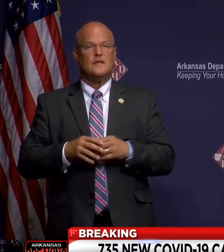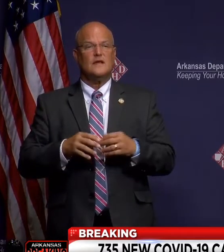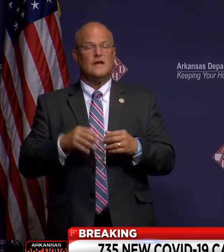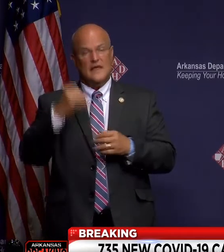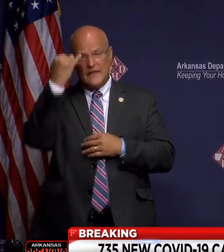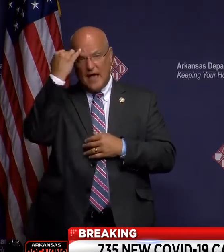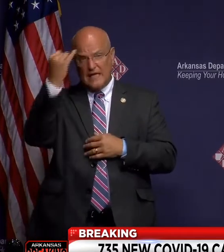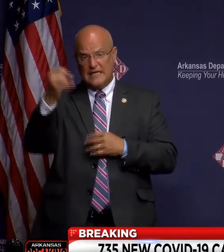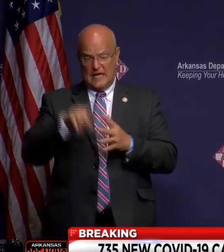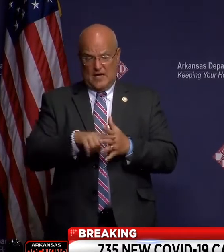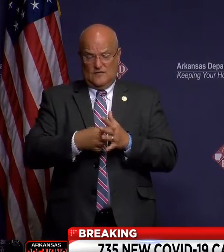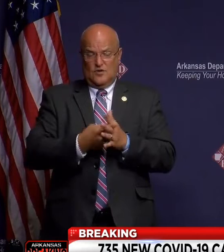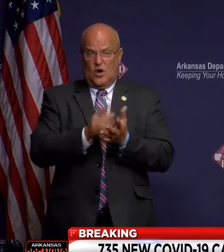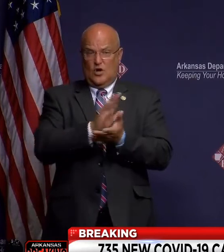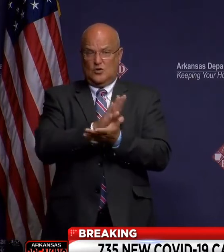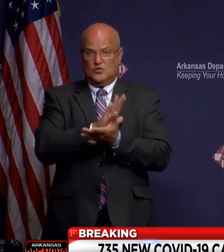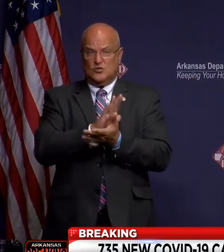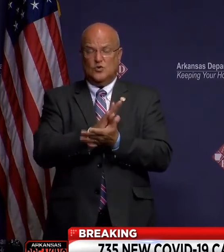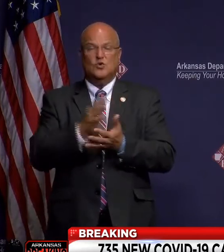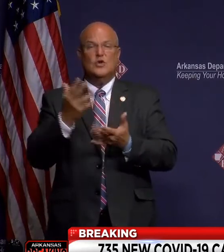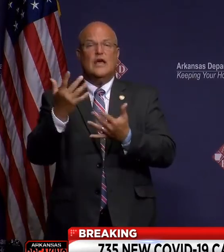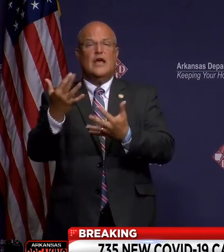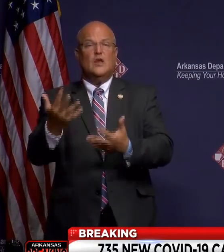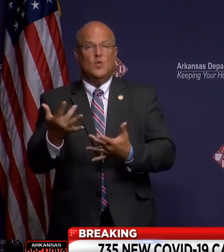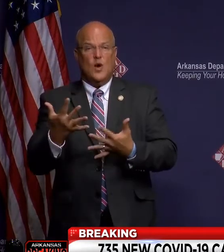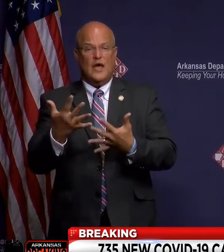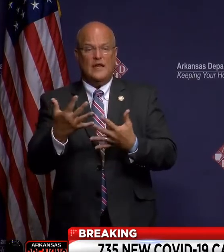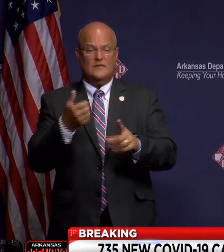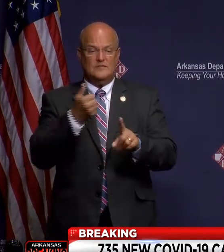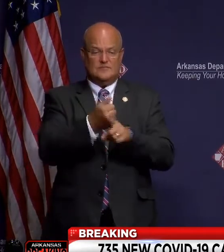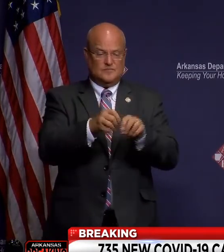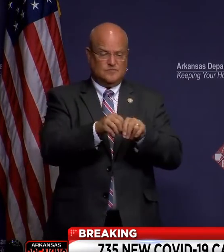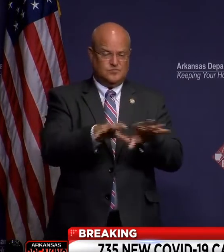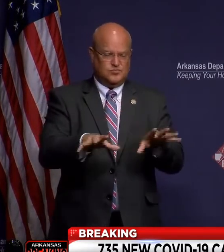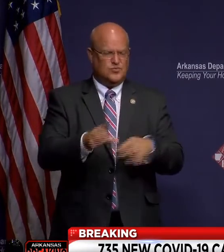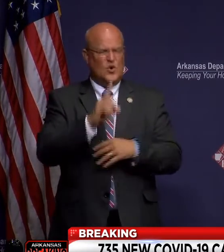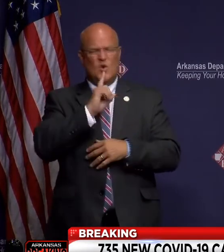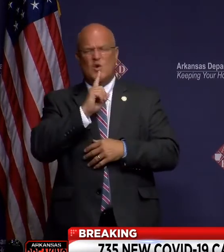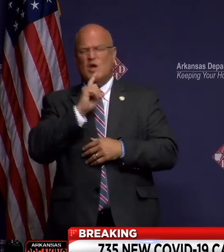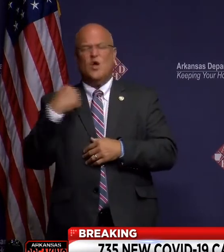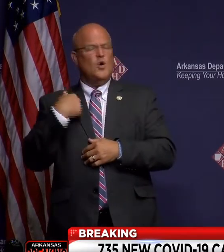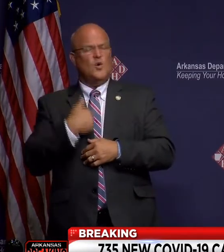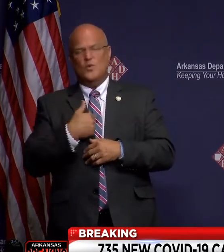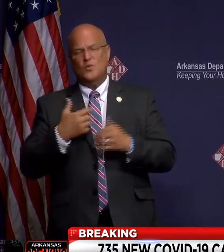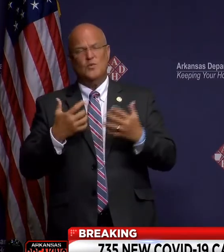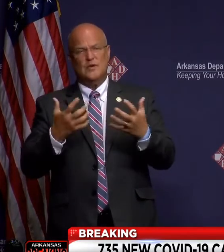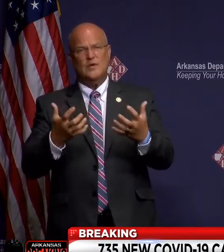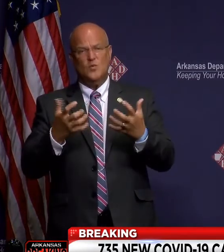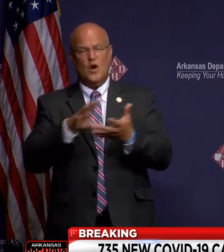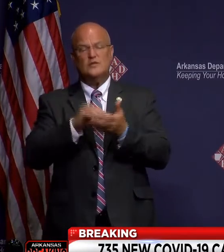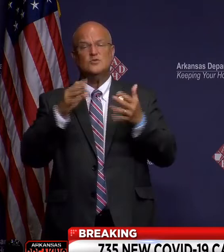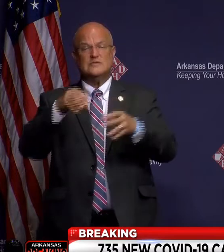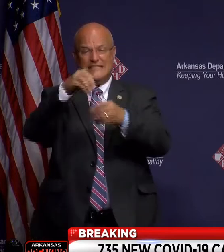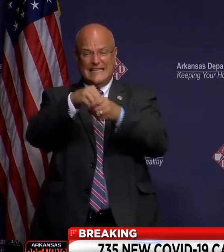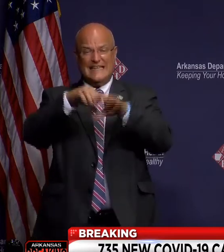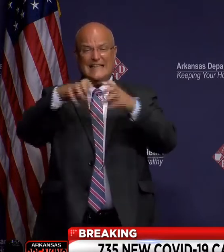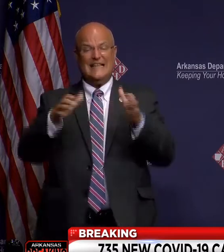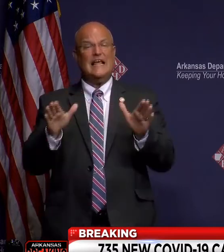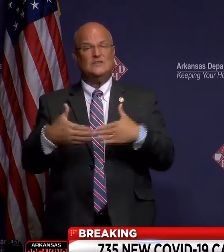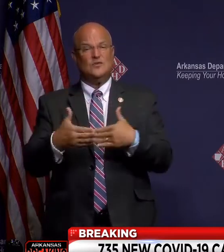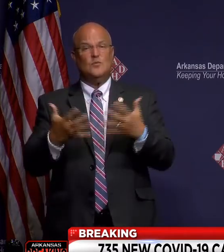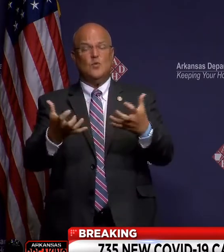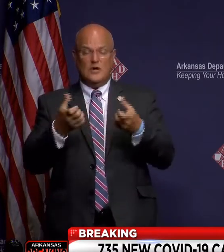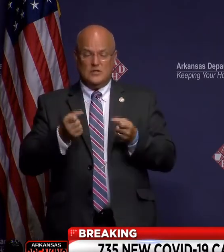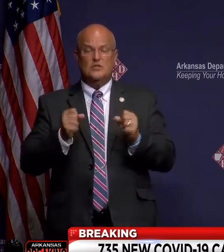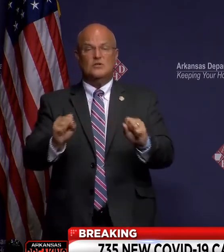The idea of starting school and waiting for an outbreak really, I think, is that we want students in the classroom. We want